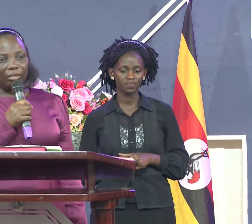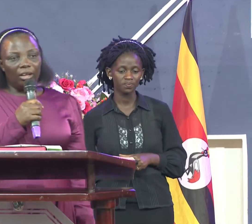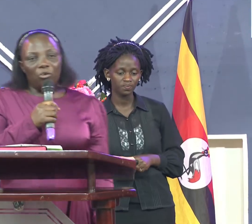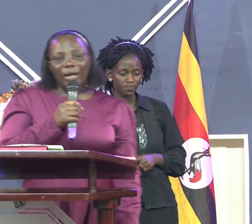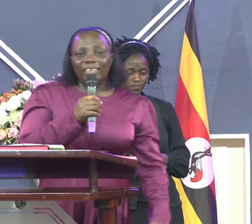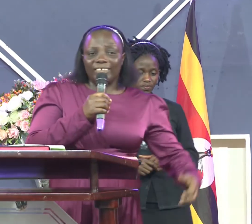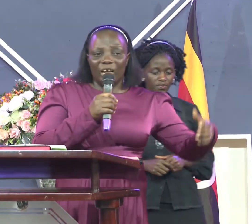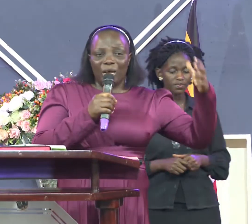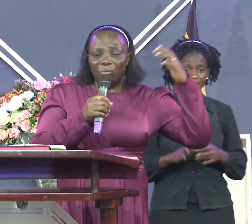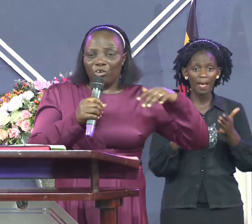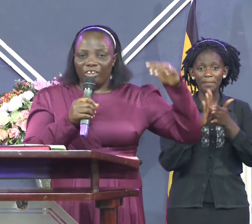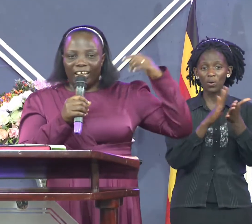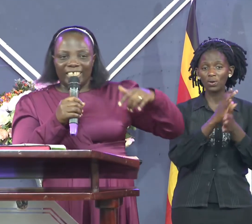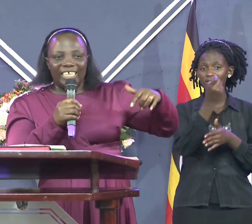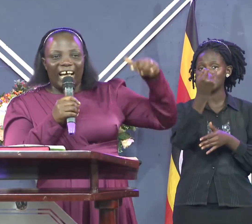please her